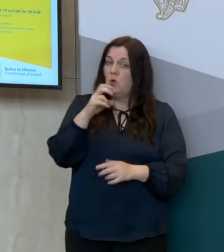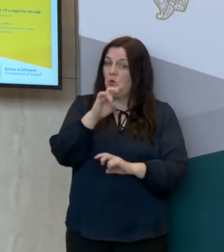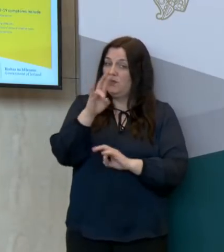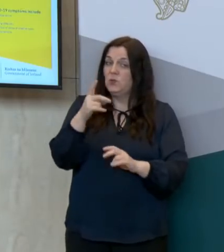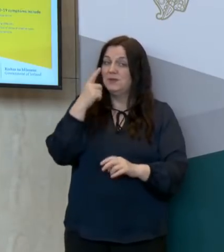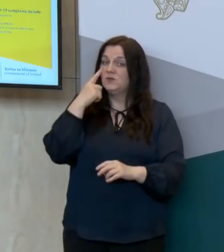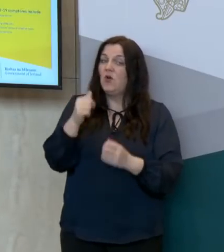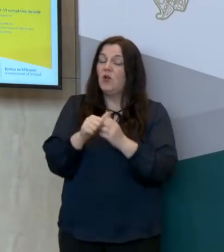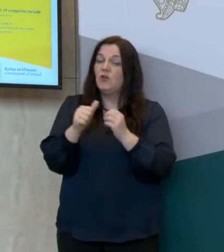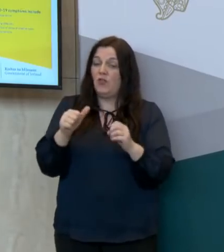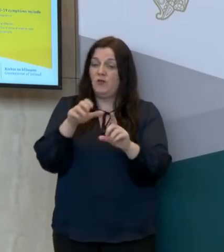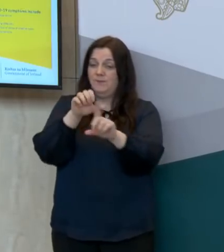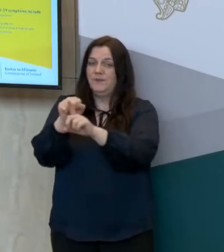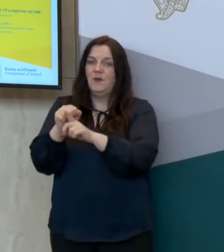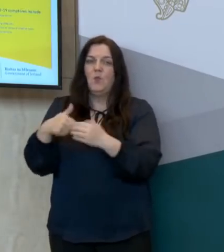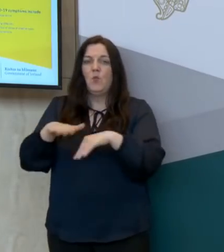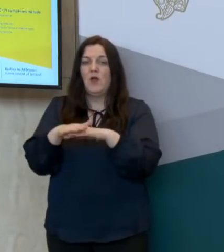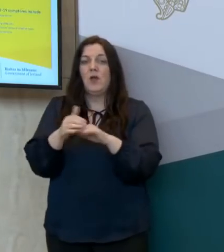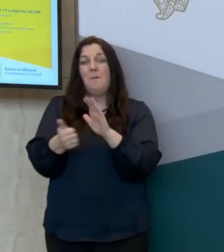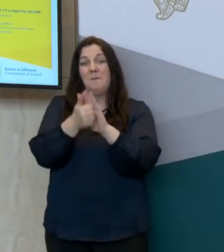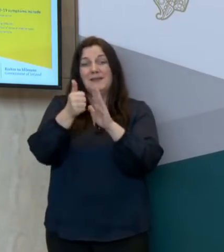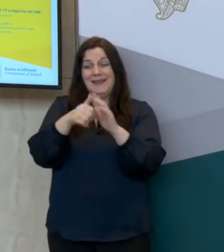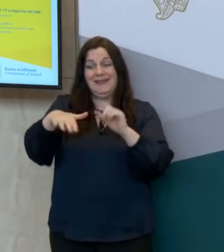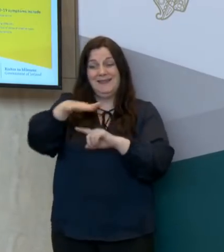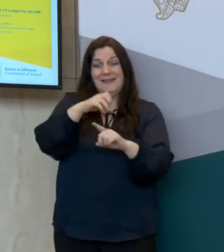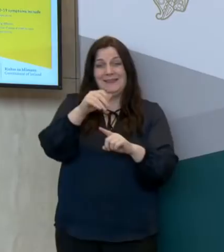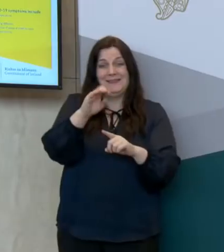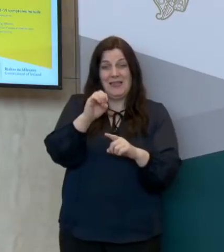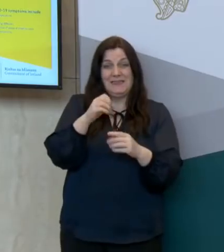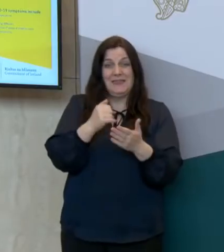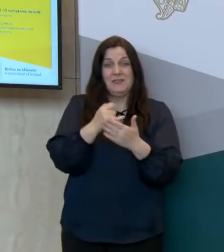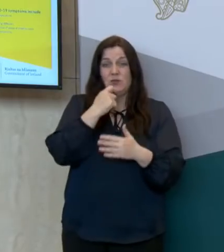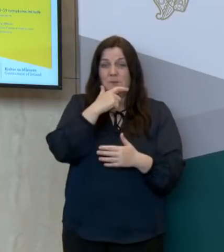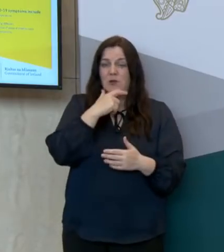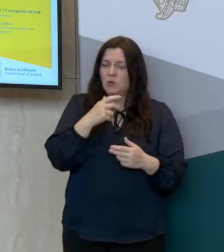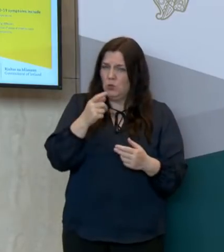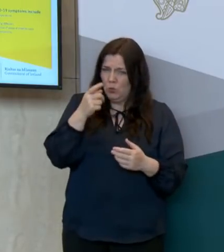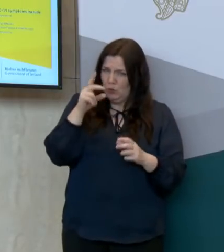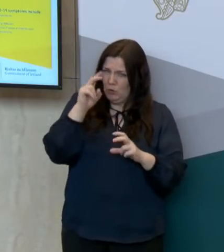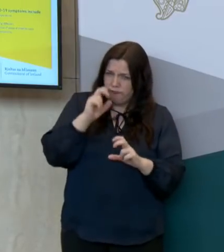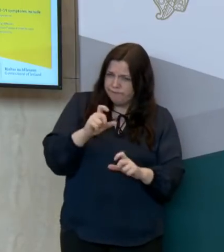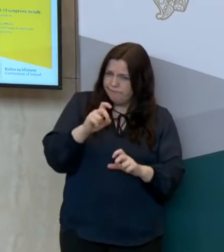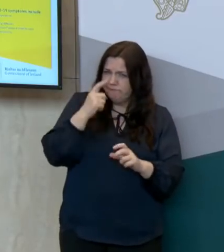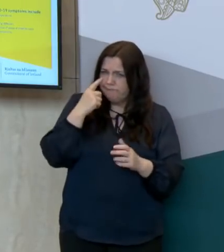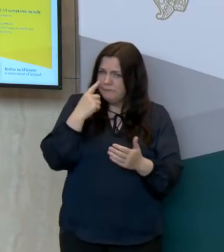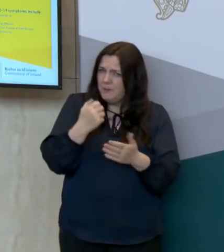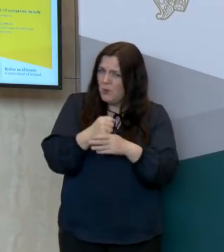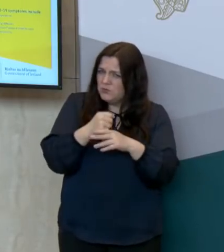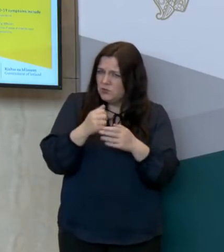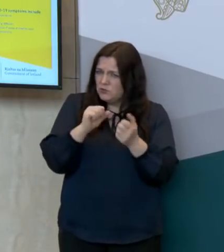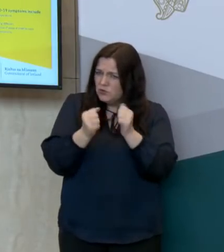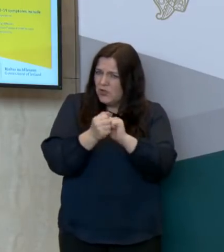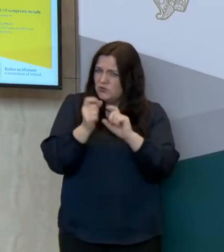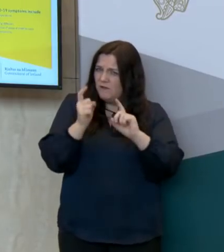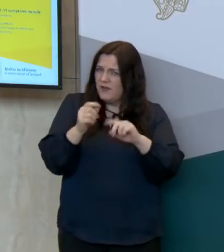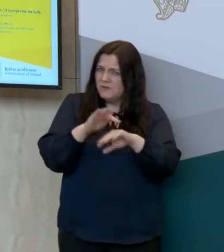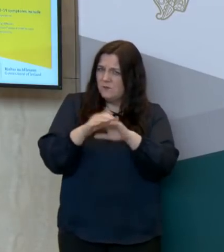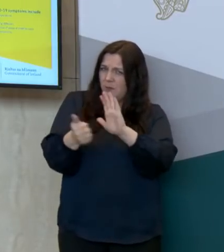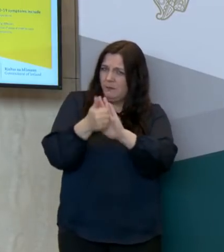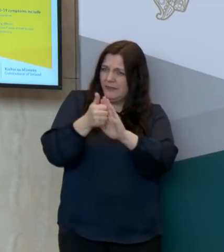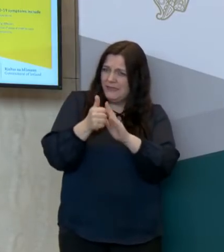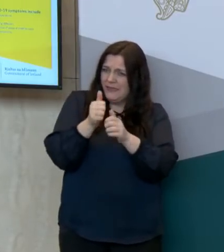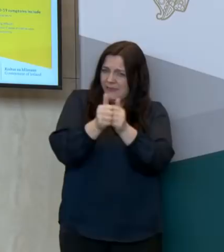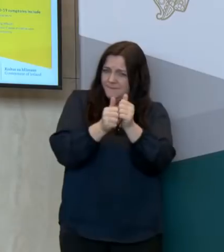another case today at a construction site in Dublin. Are you looking at changing advice that we give to the construction industry